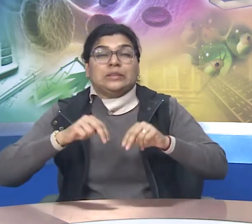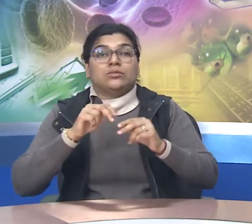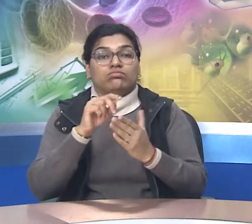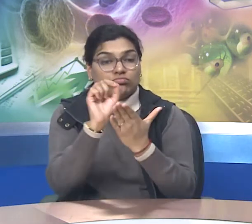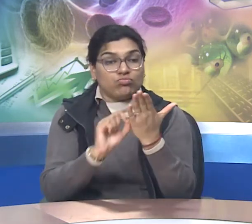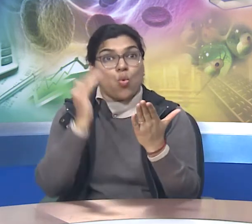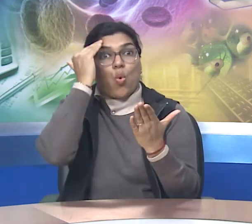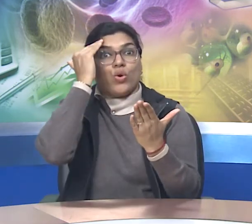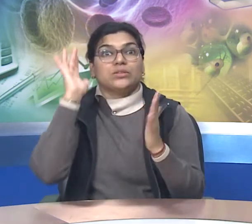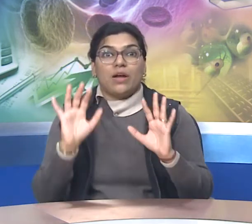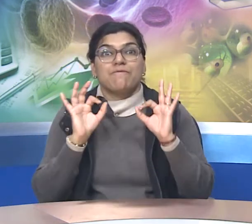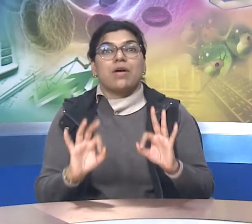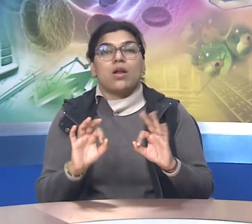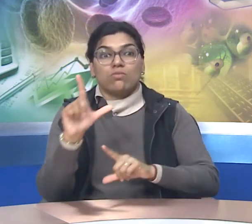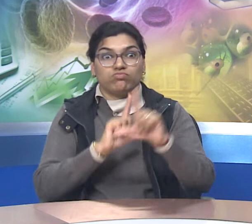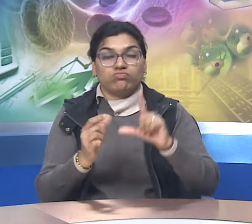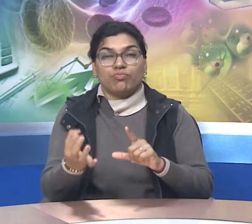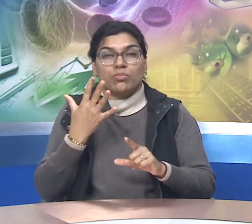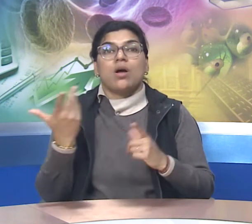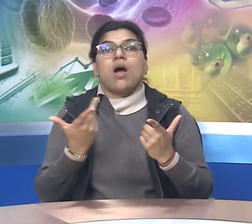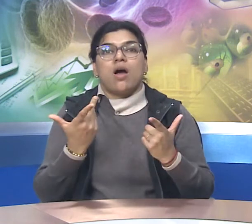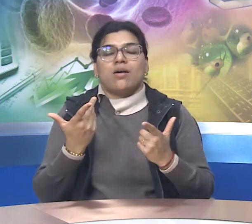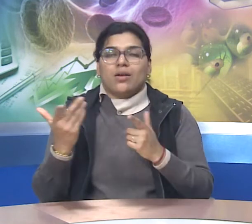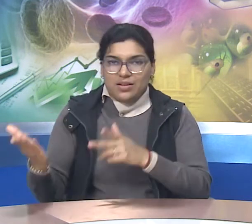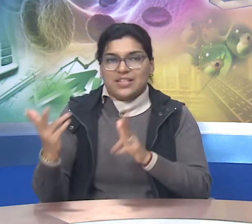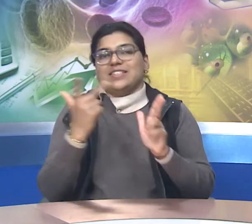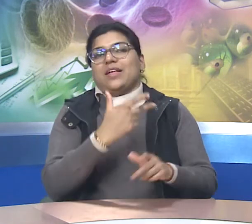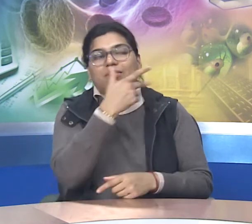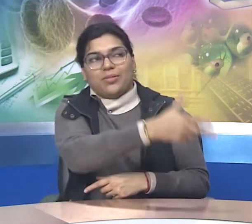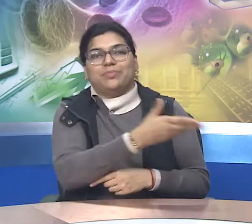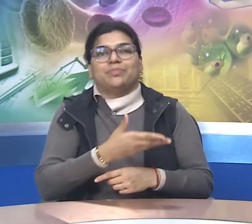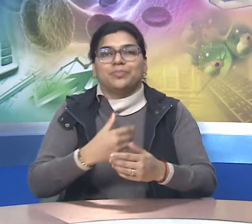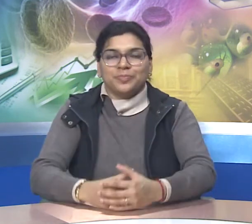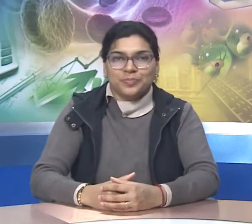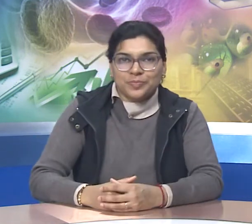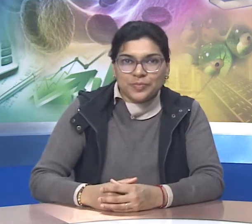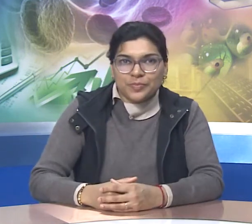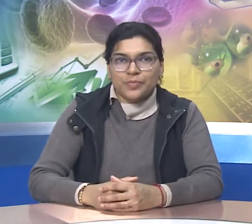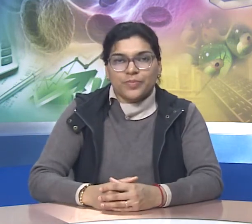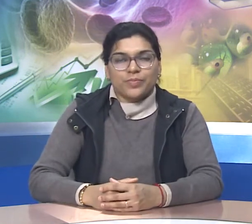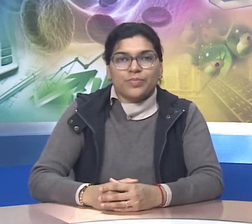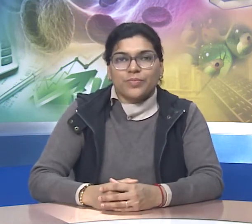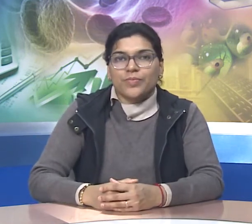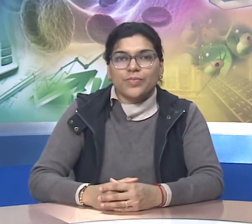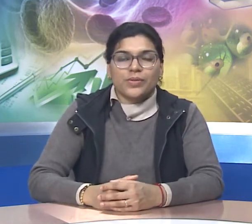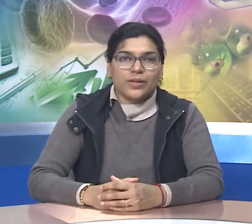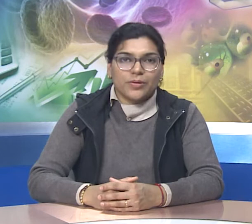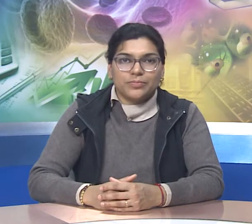someone with better knowledge of the language would be of